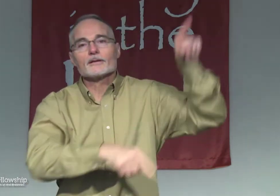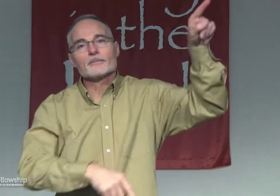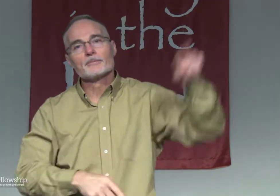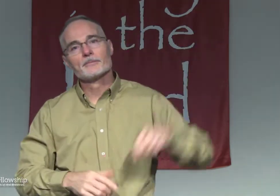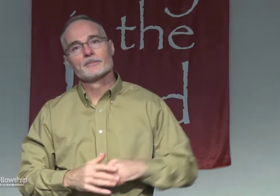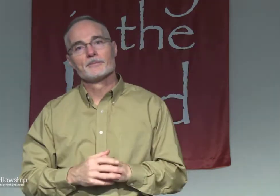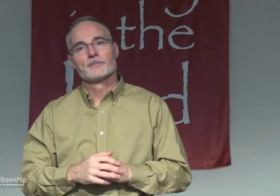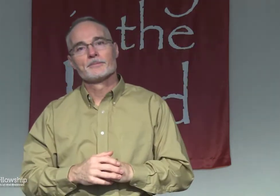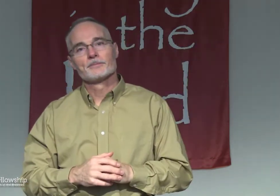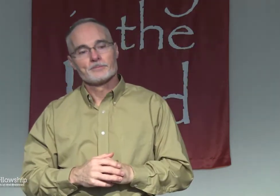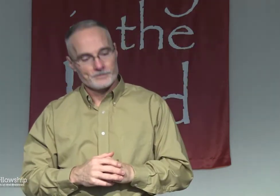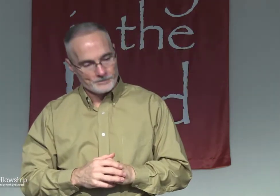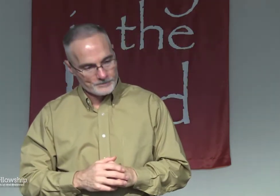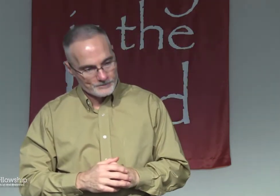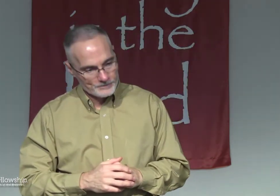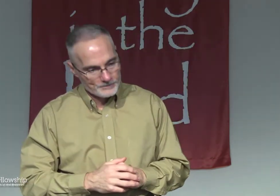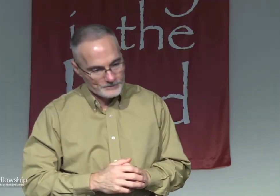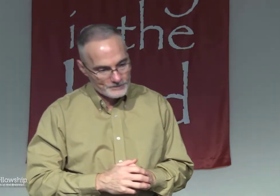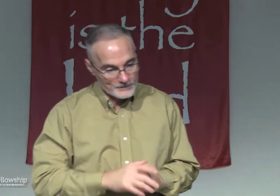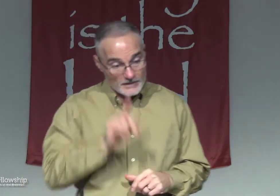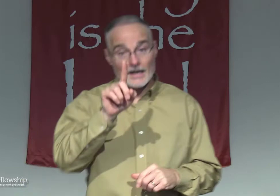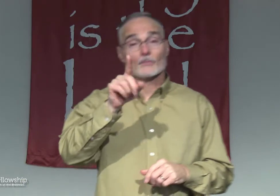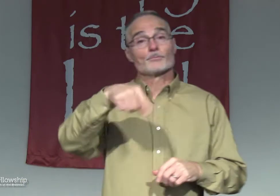That's how much you can depend on Him.